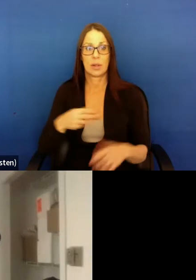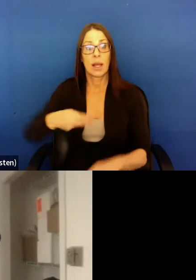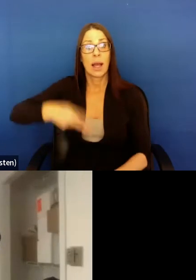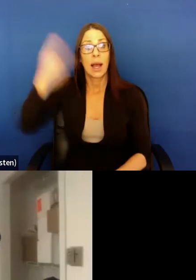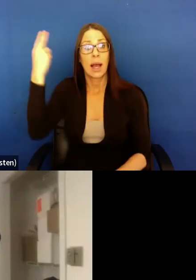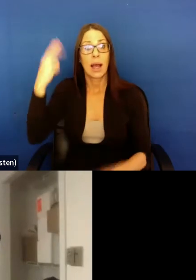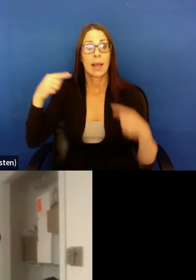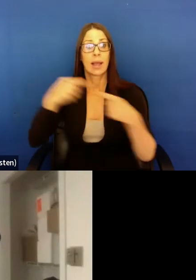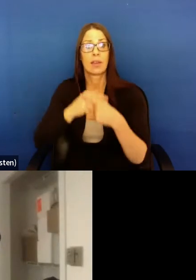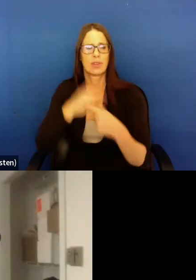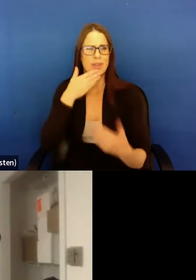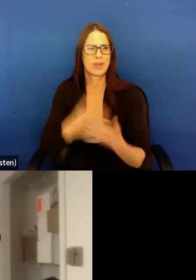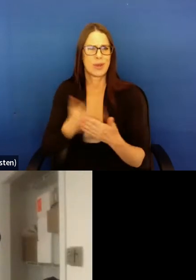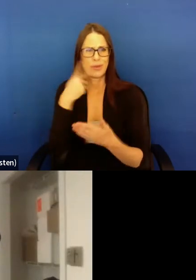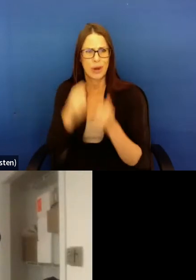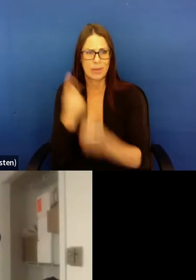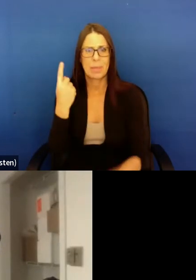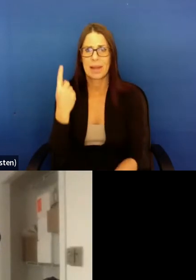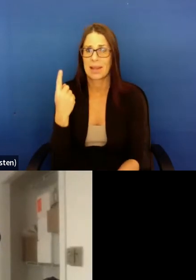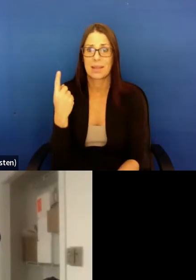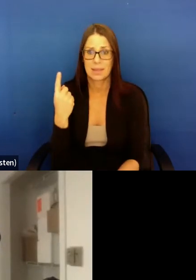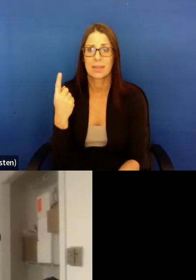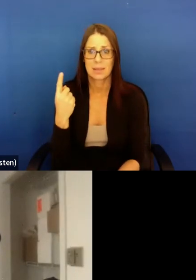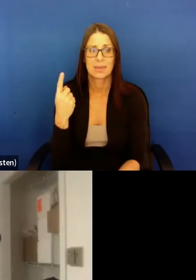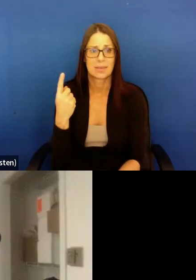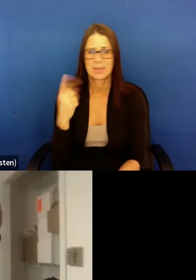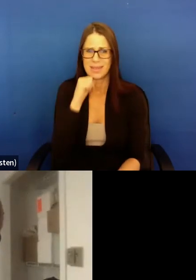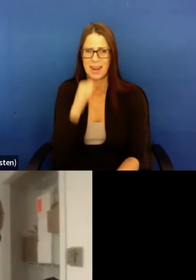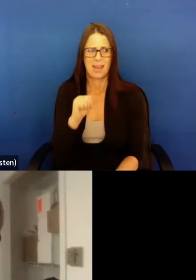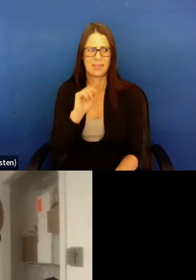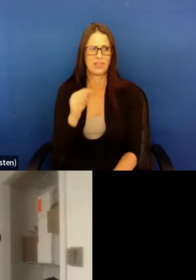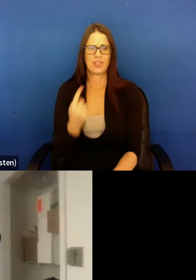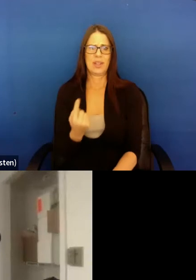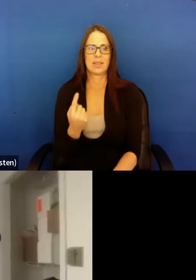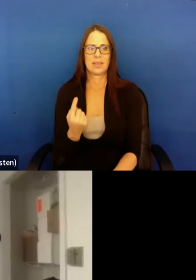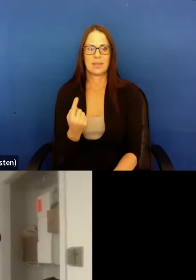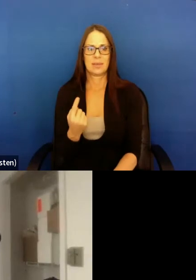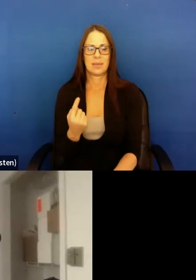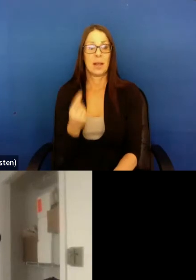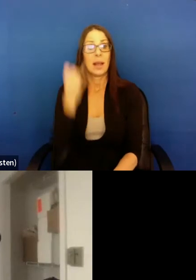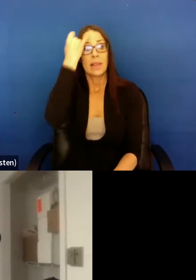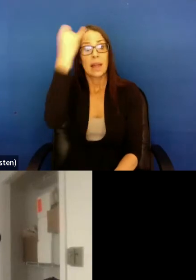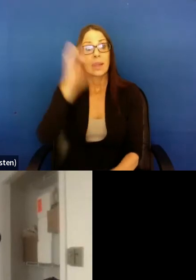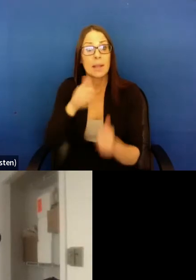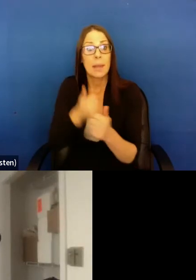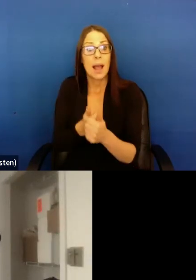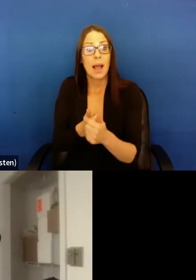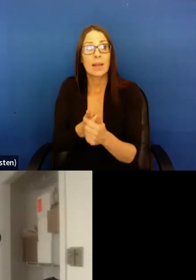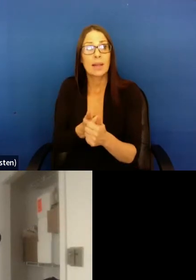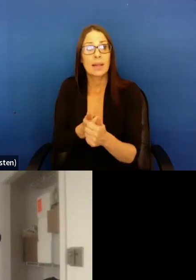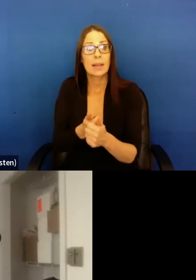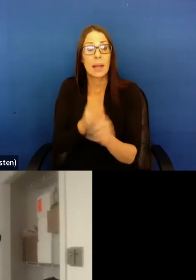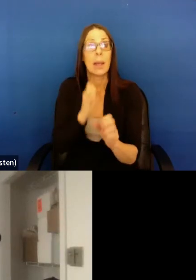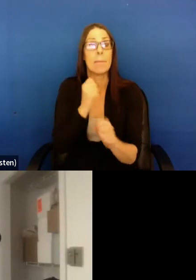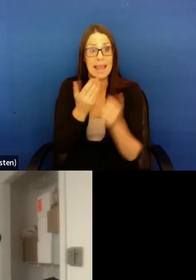for everyone anyway. Yeah. Like it's not just even like the idea behind this is making things accessible is going to end up